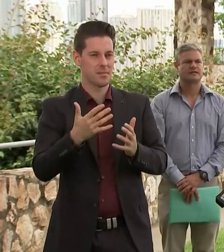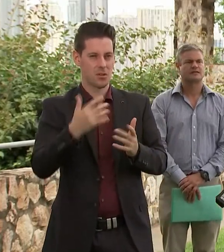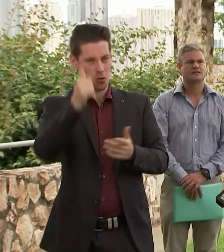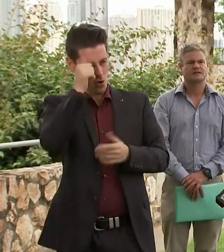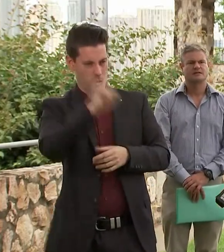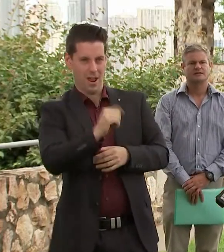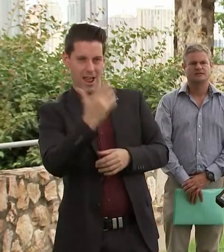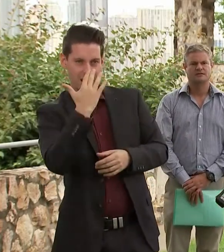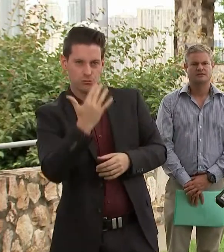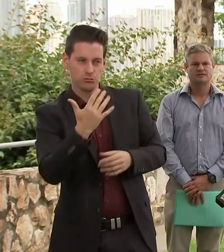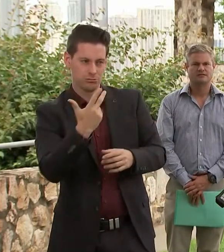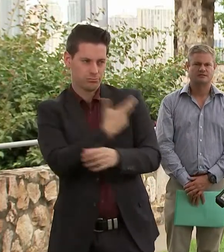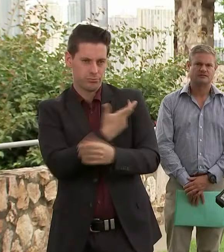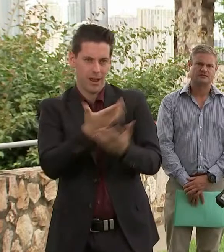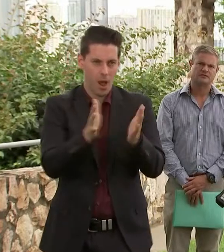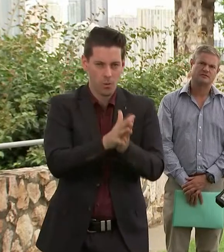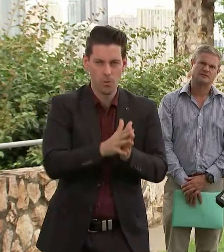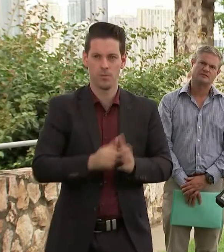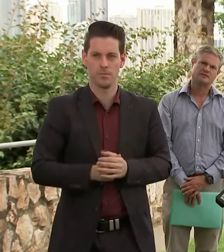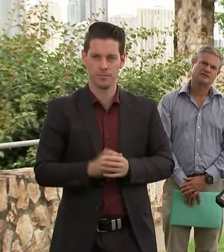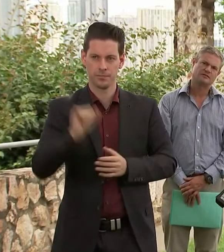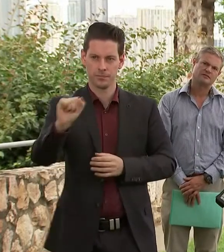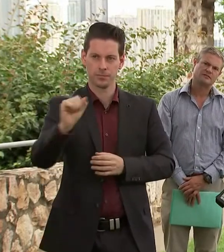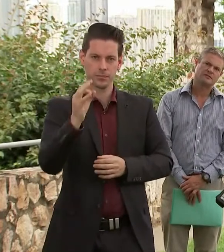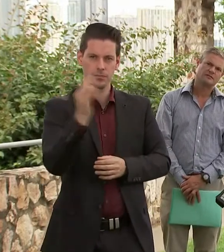to how that's going to operate.